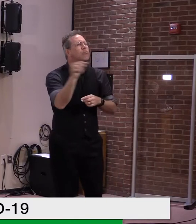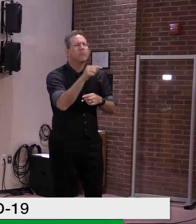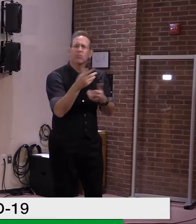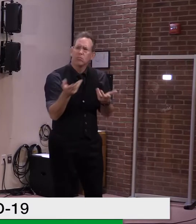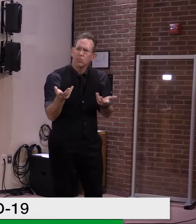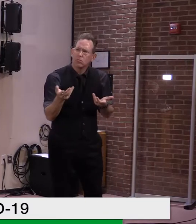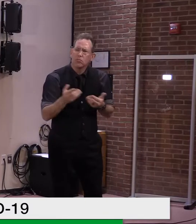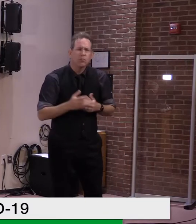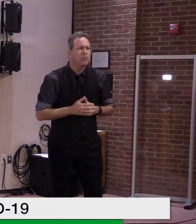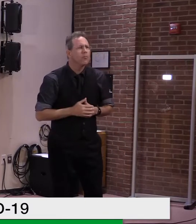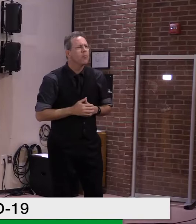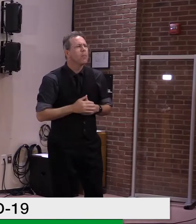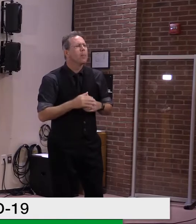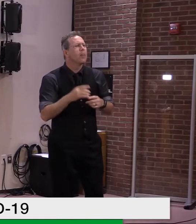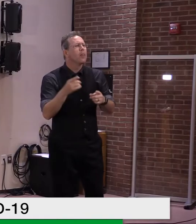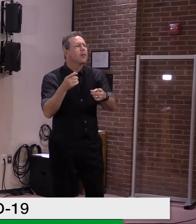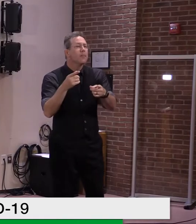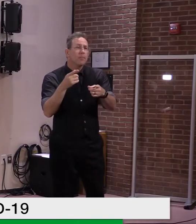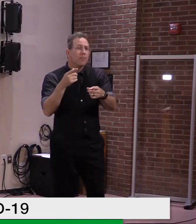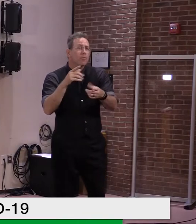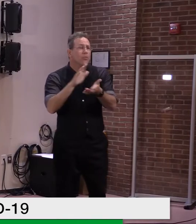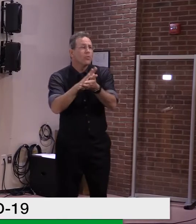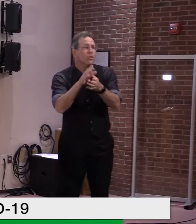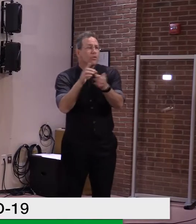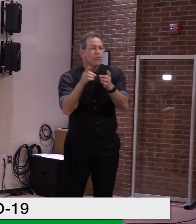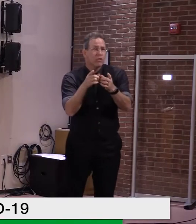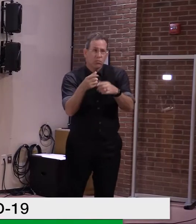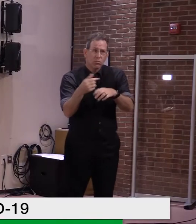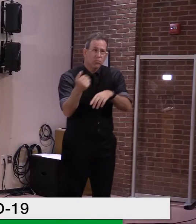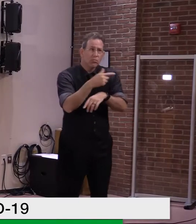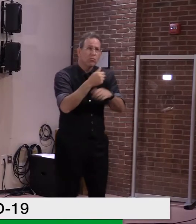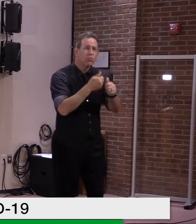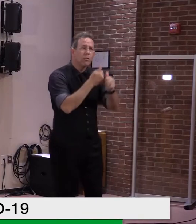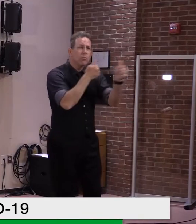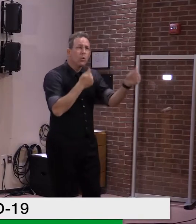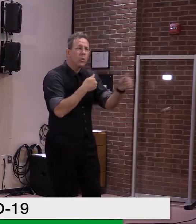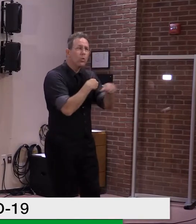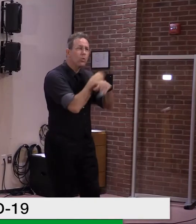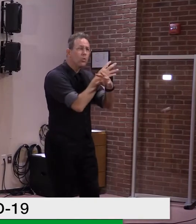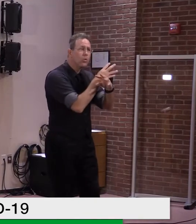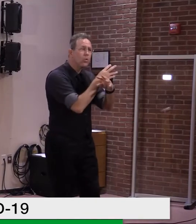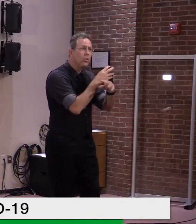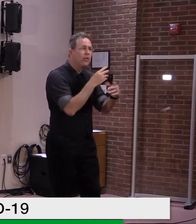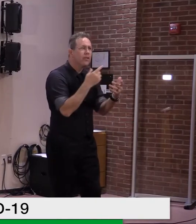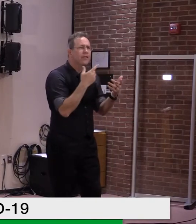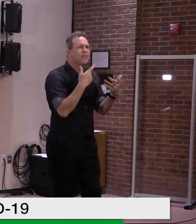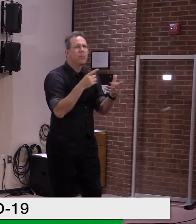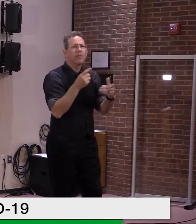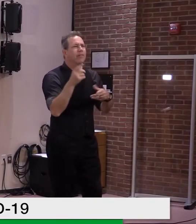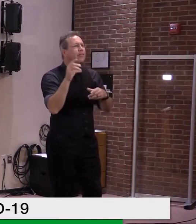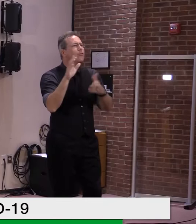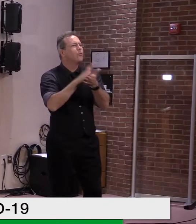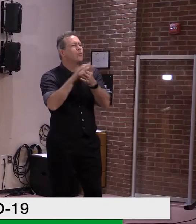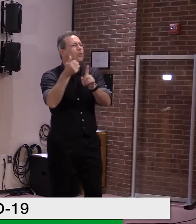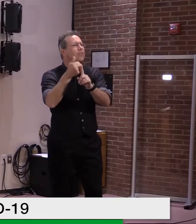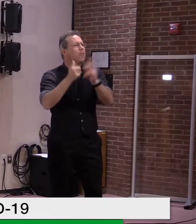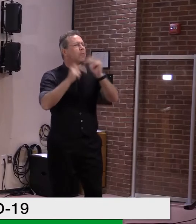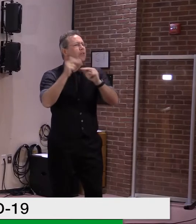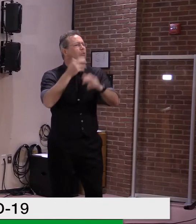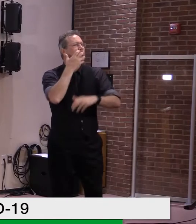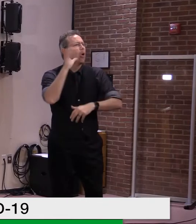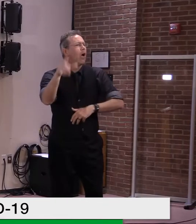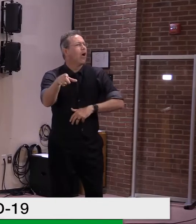remote learning because of this very warm weather we've had the last couple of days? And